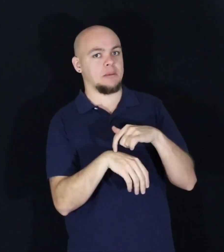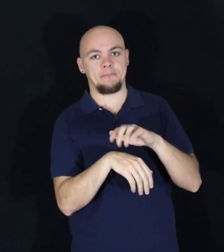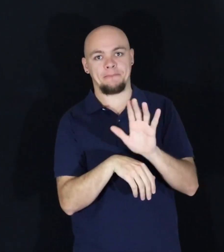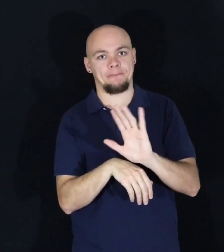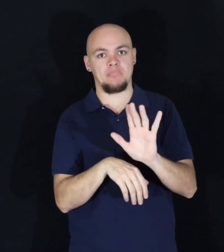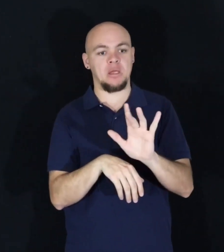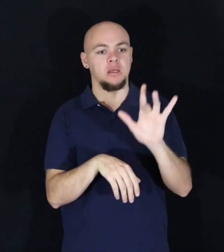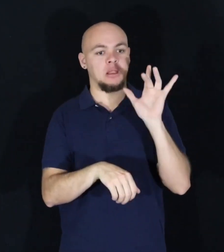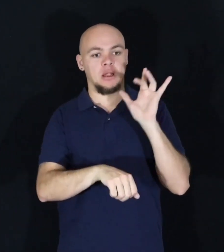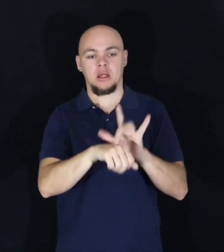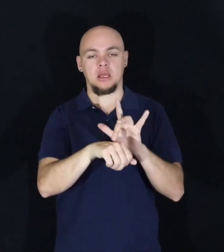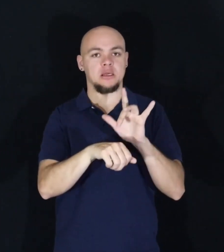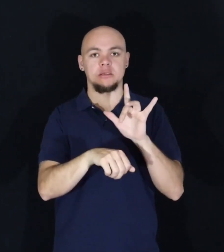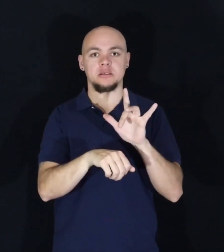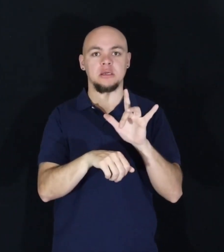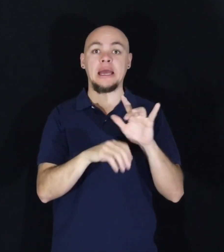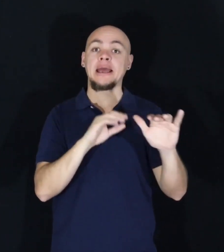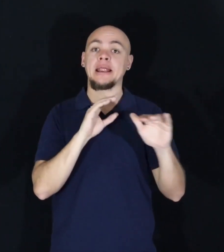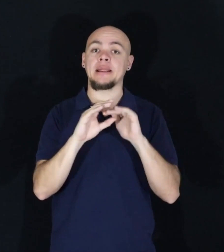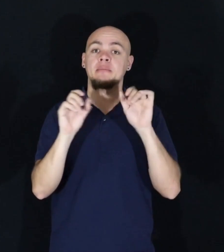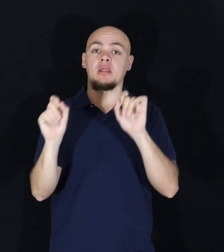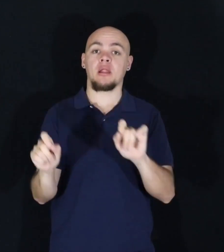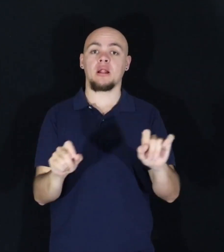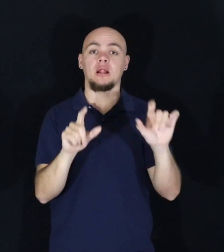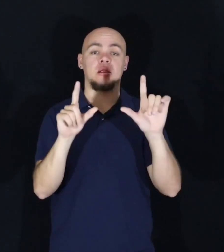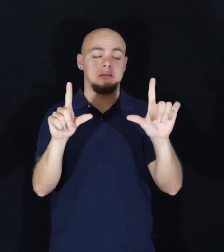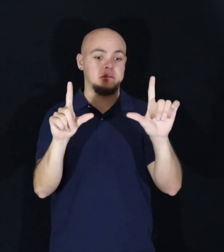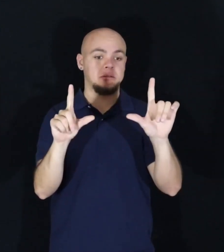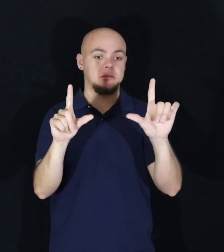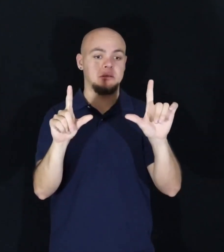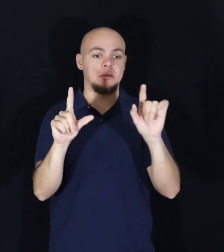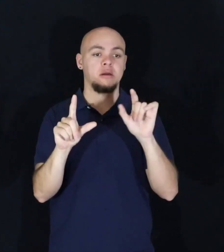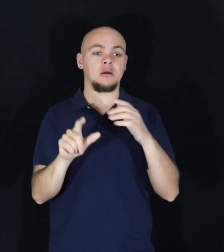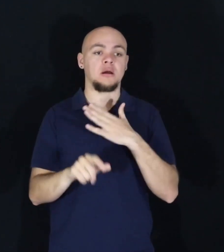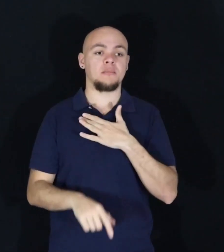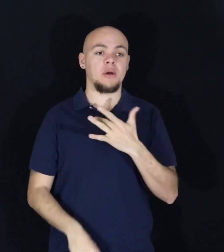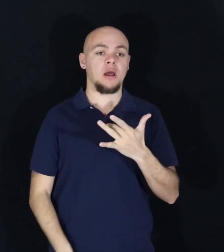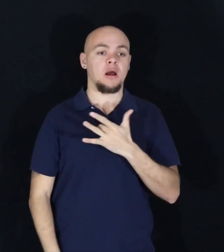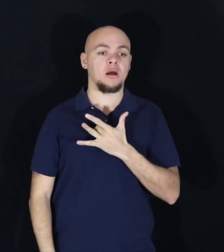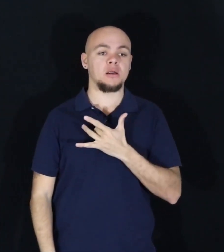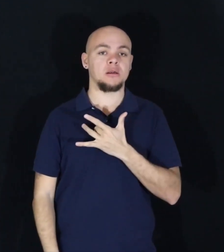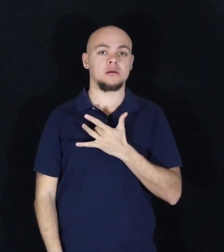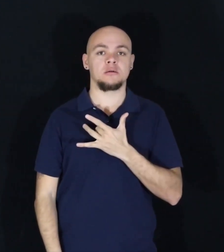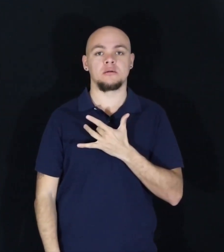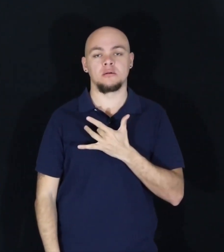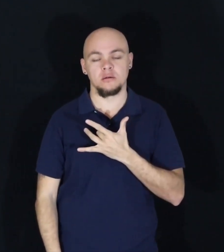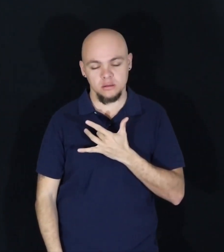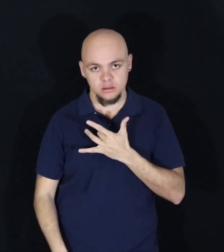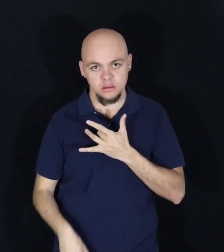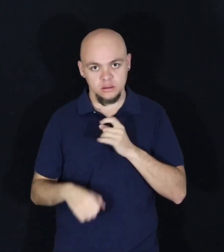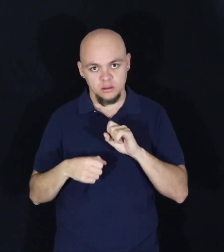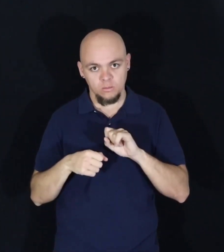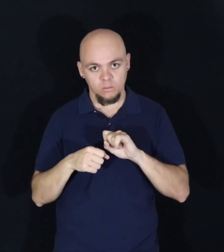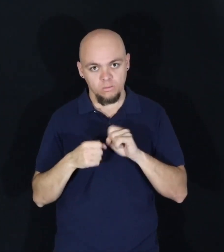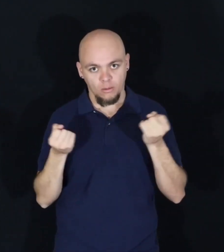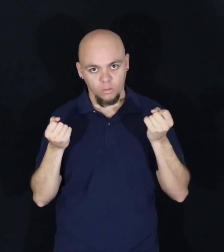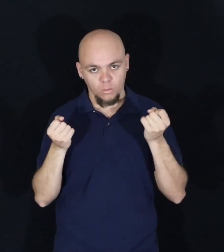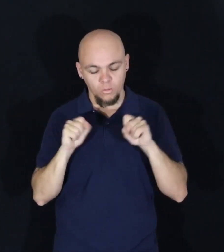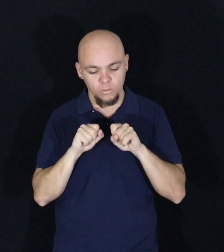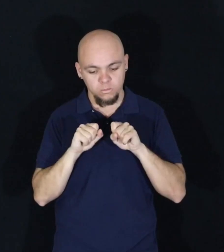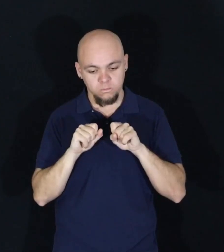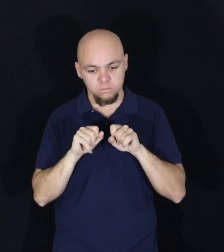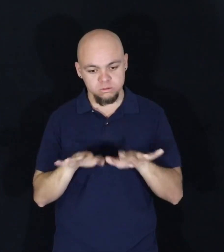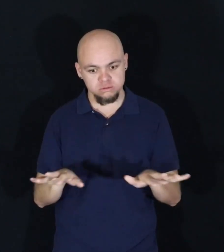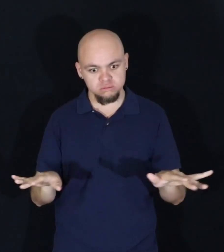notification. An email presented itself. My heart was broken into pieces,